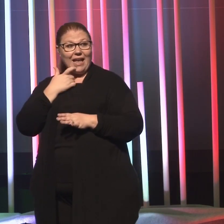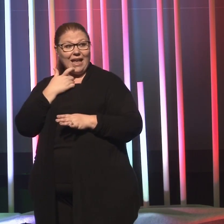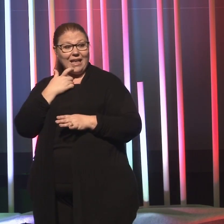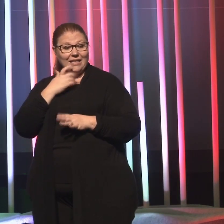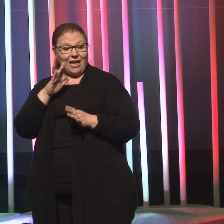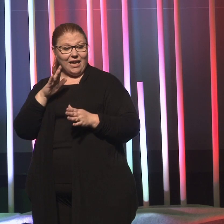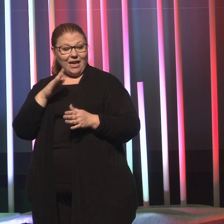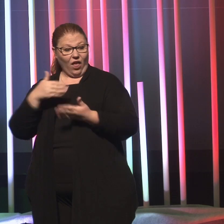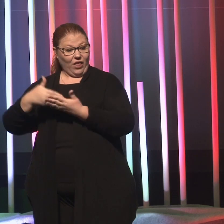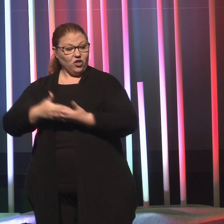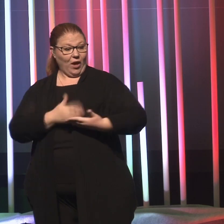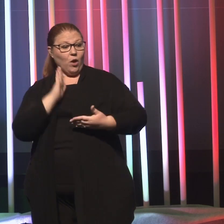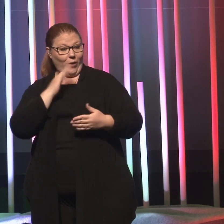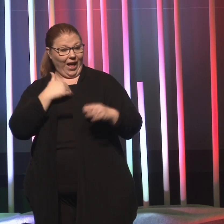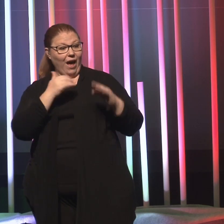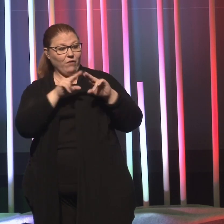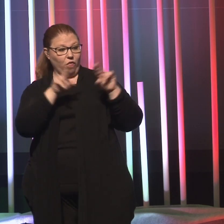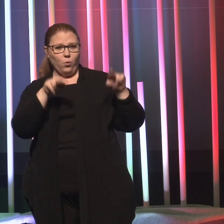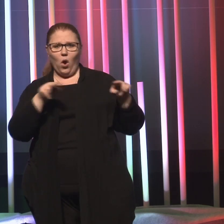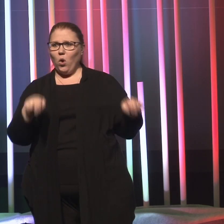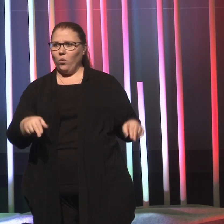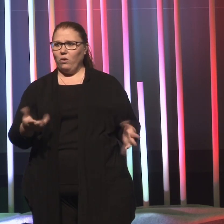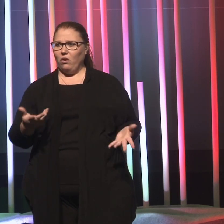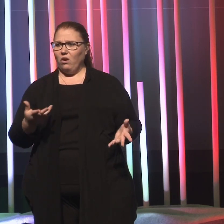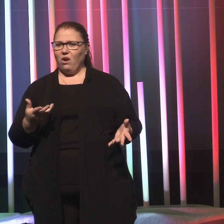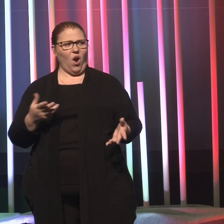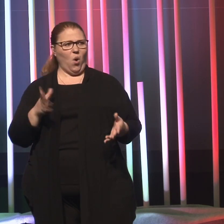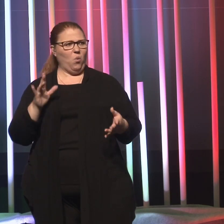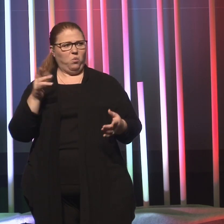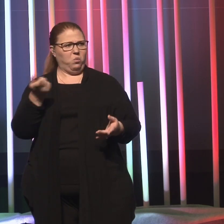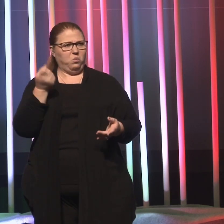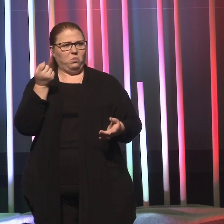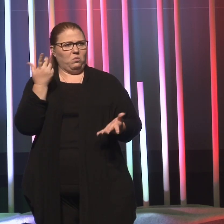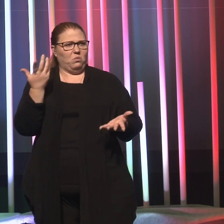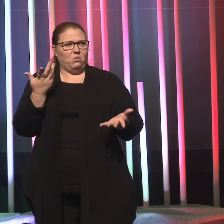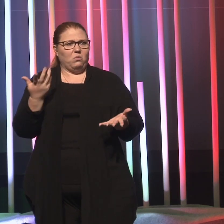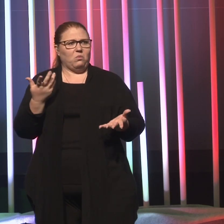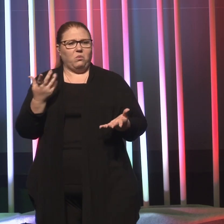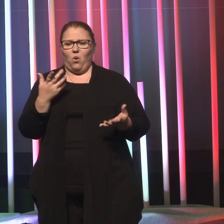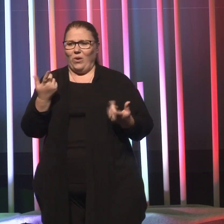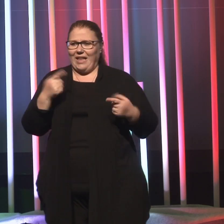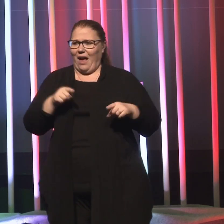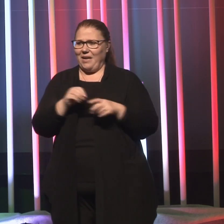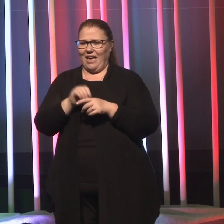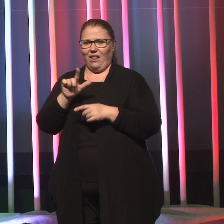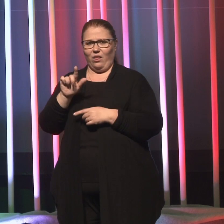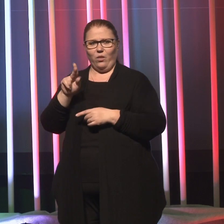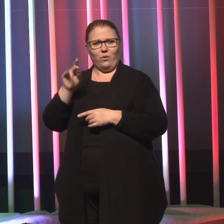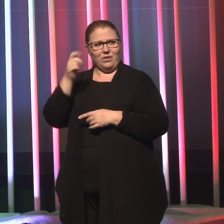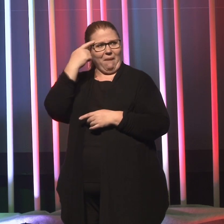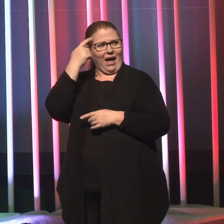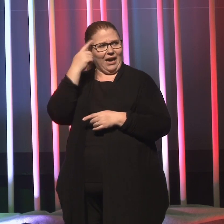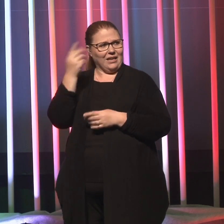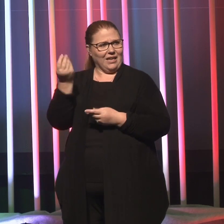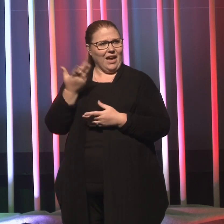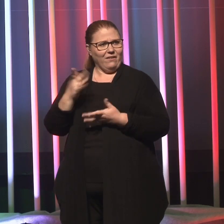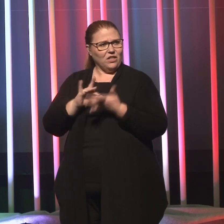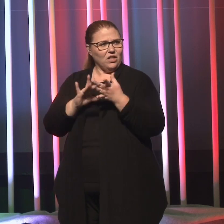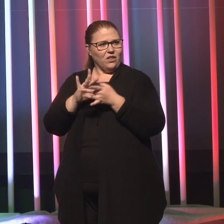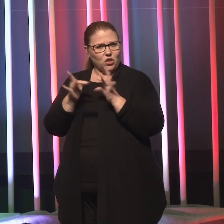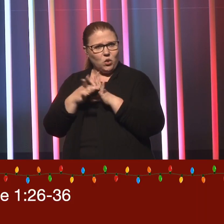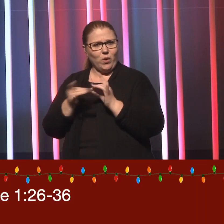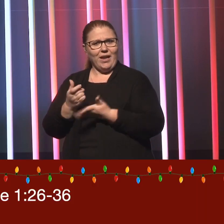will be given a throne, what wisdom does that have for us? What was going on in Luke's mind as he gave us this story to help us understand